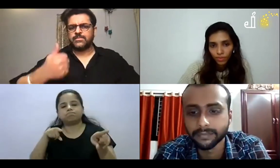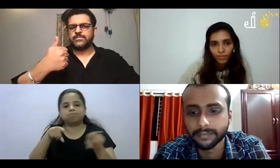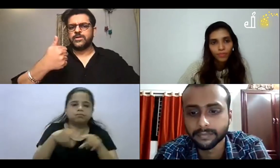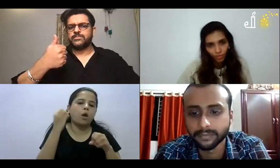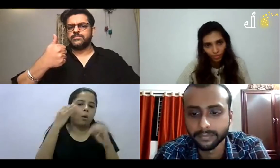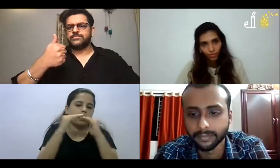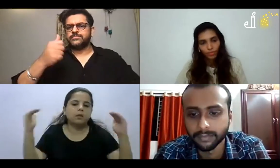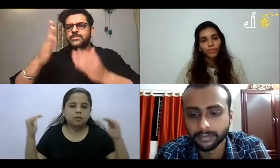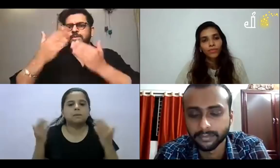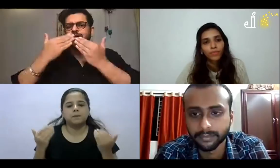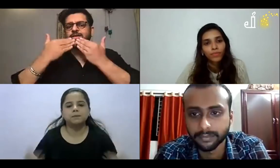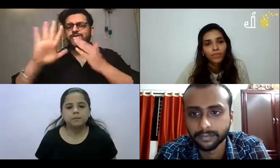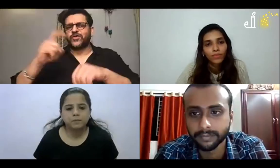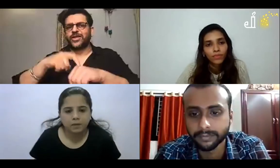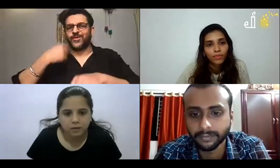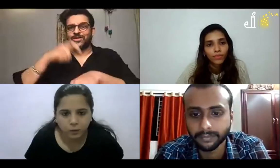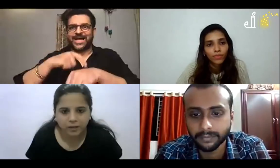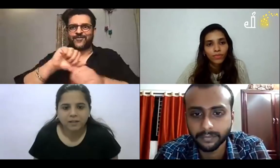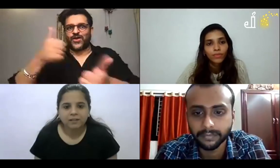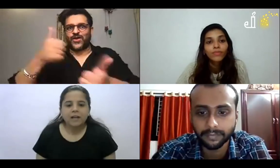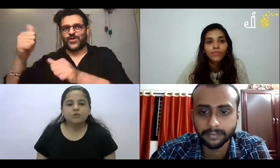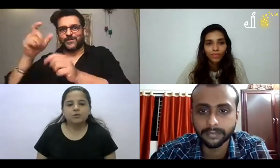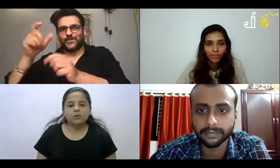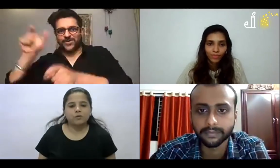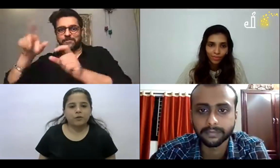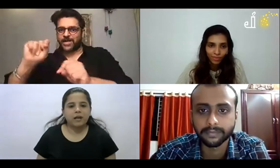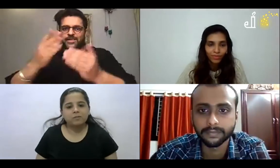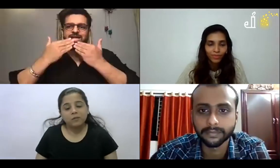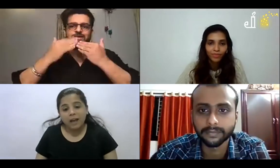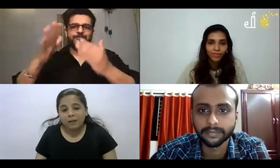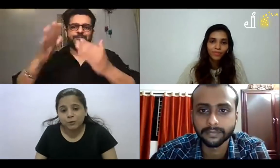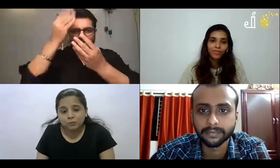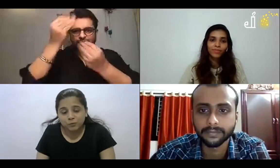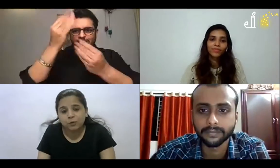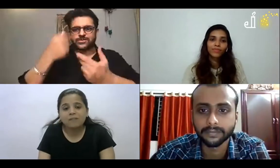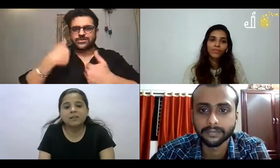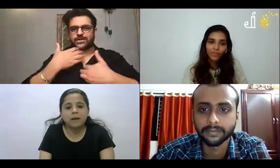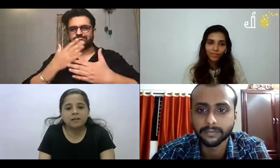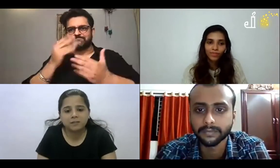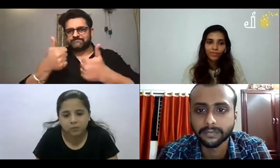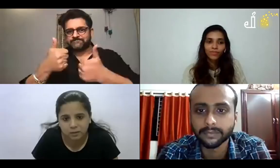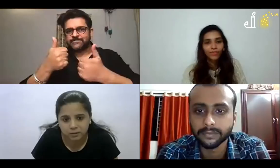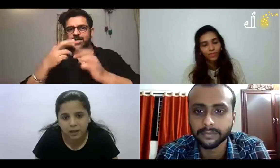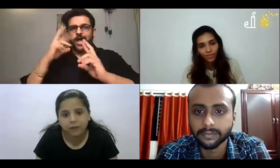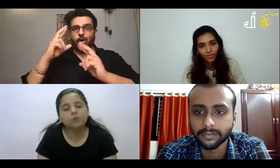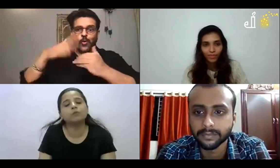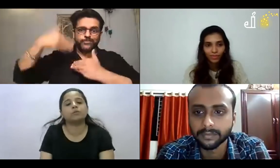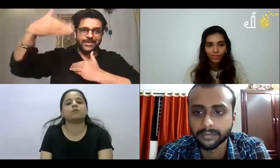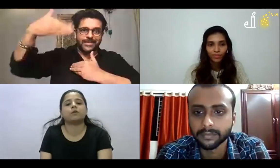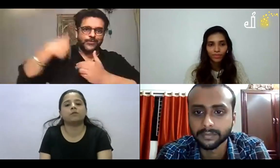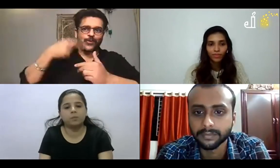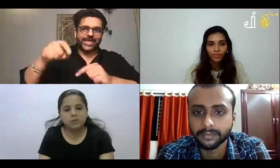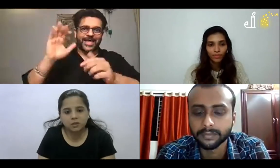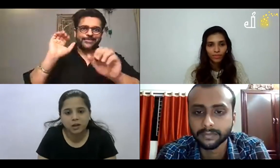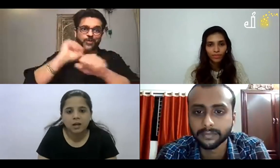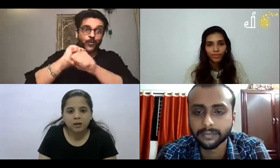okay. Thank you so much for your time. We have to we do have other panelists as well, but thank you so much for